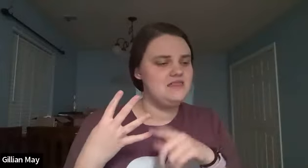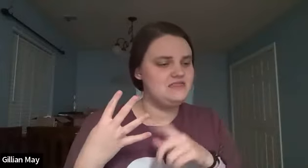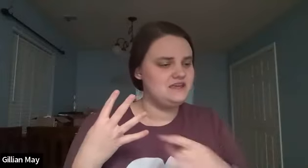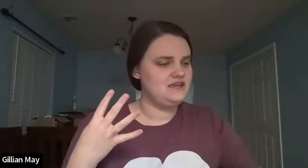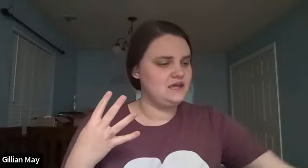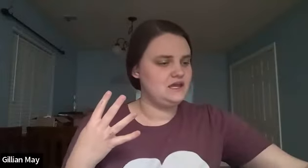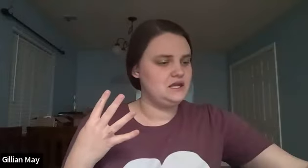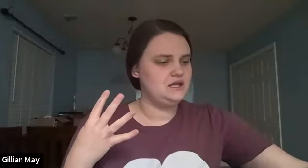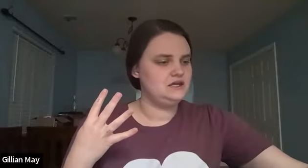and then